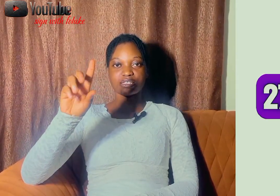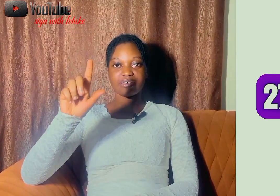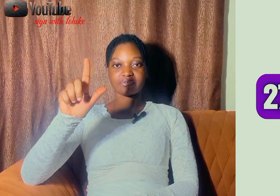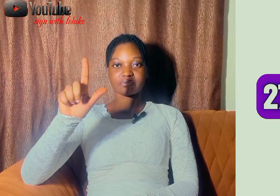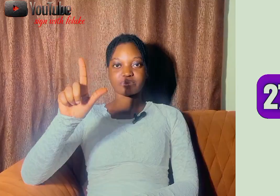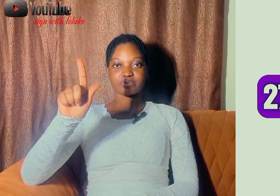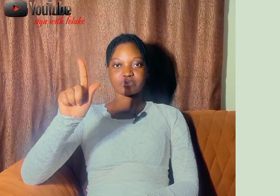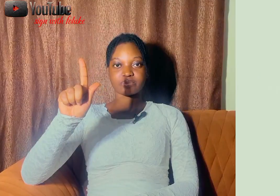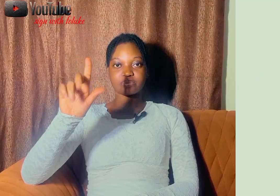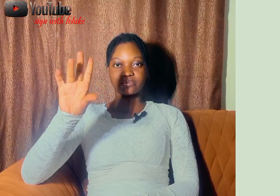27,